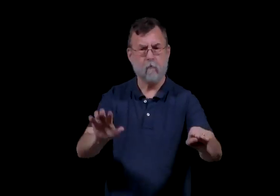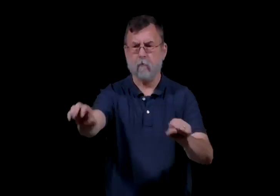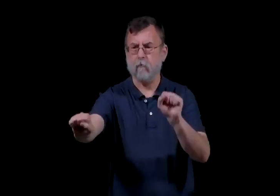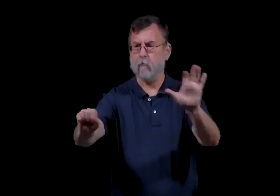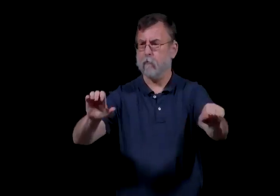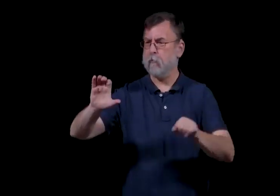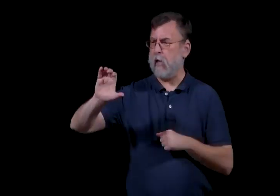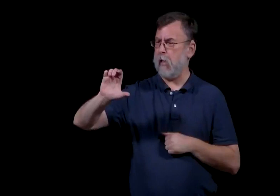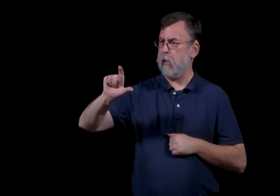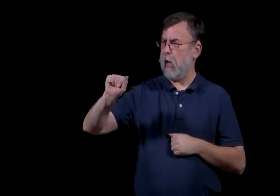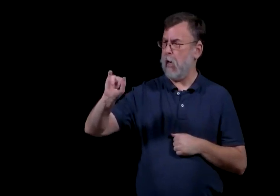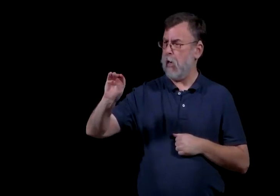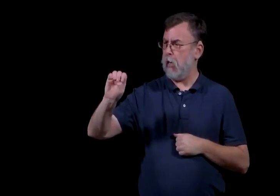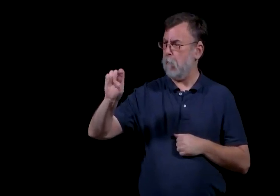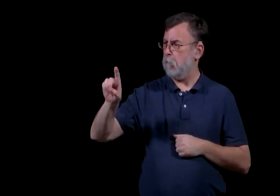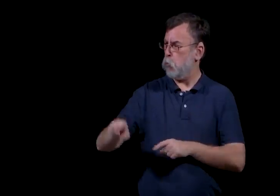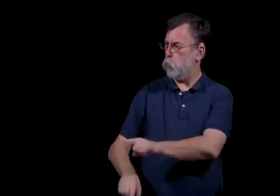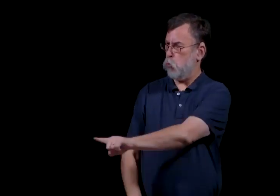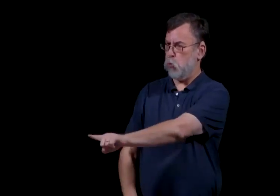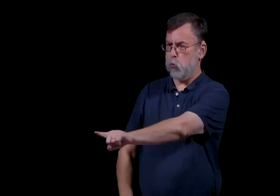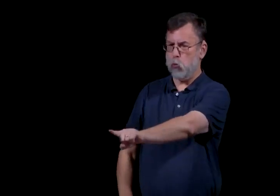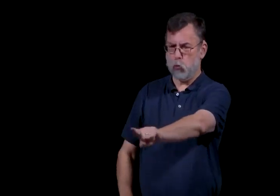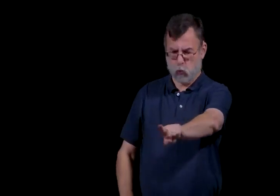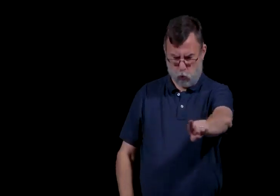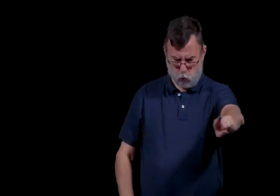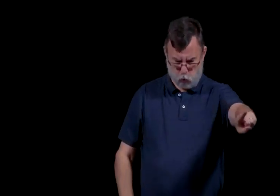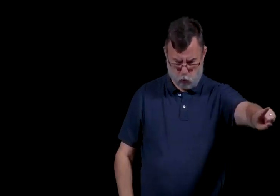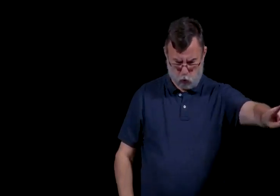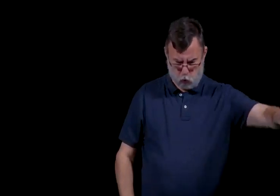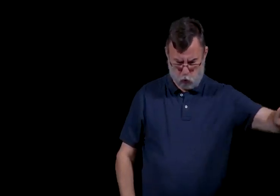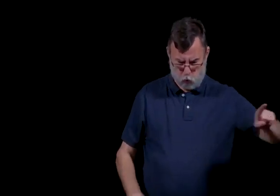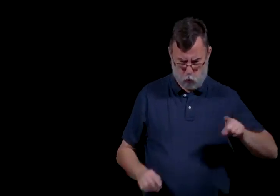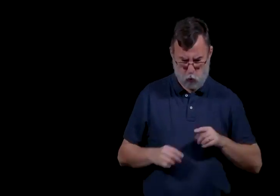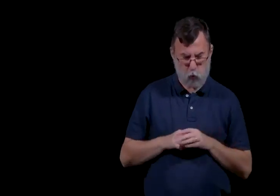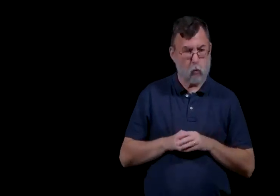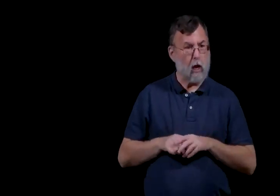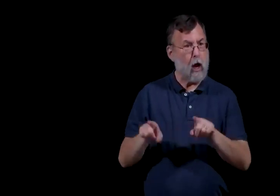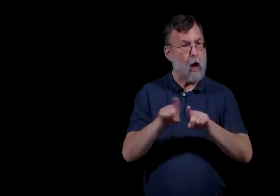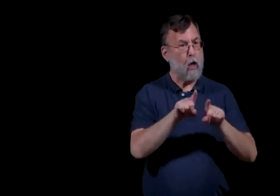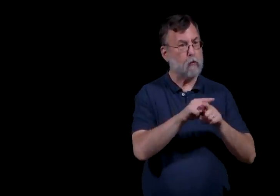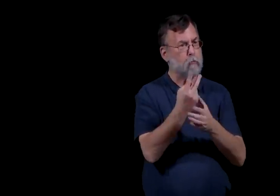has taken all of our sins, your sins and mine,